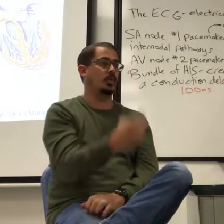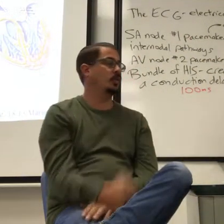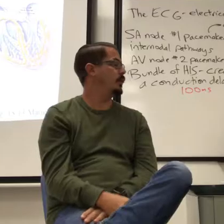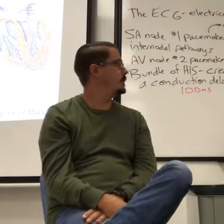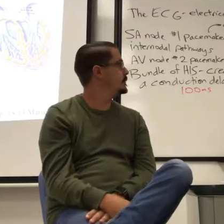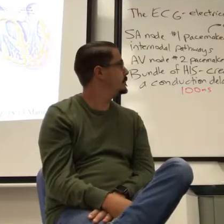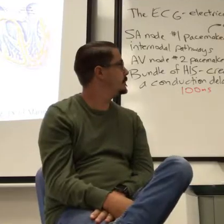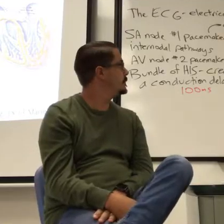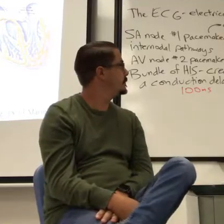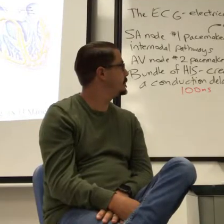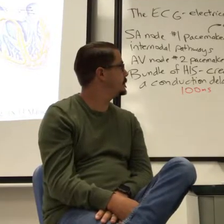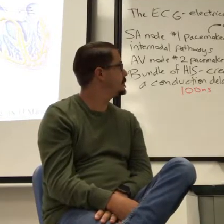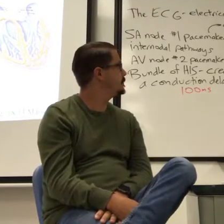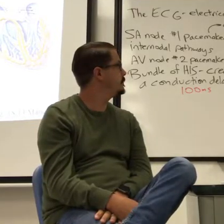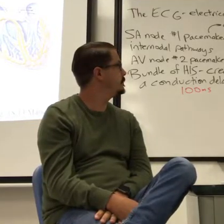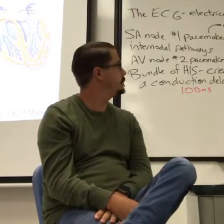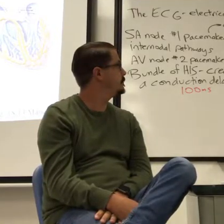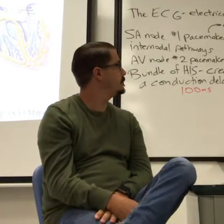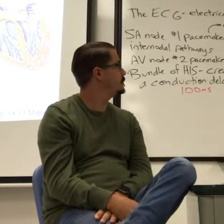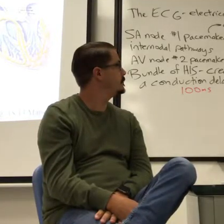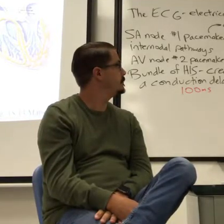We have a